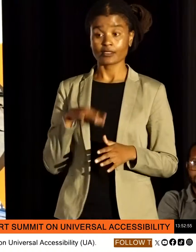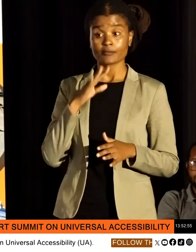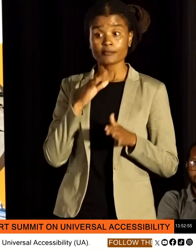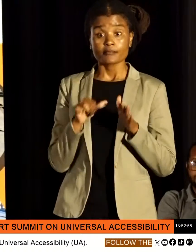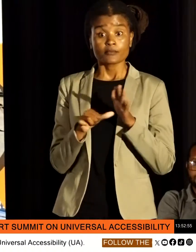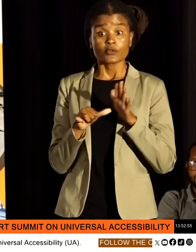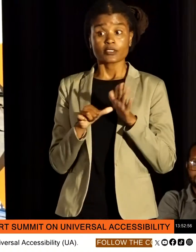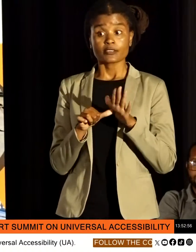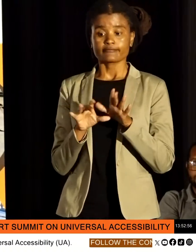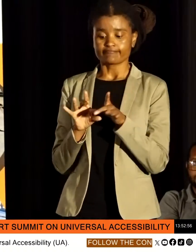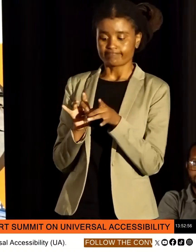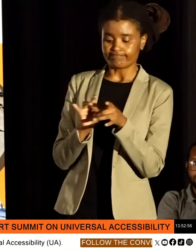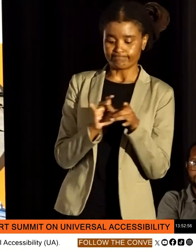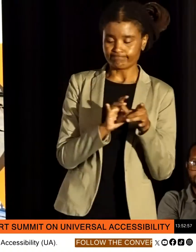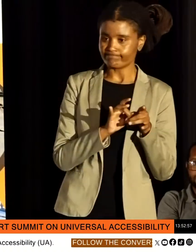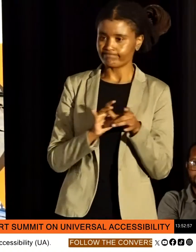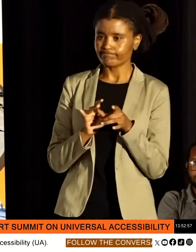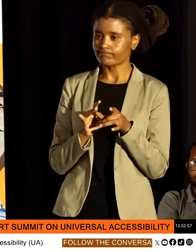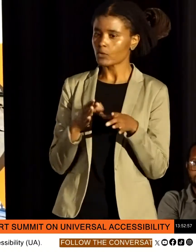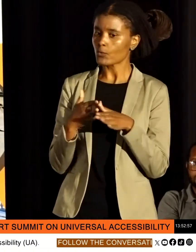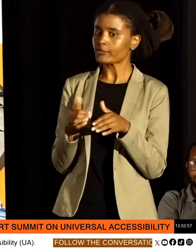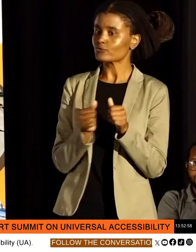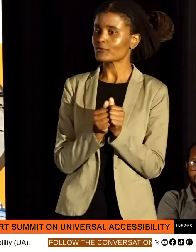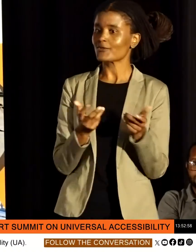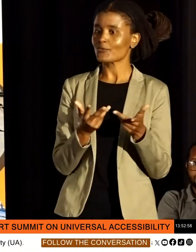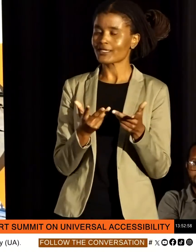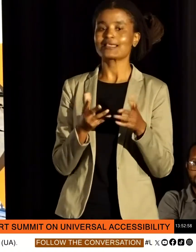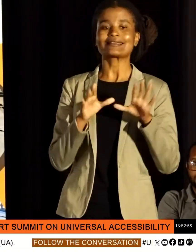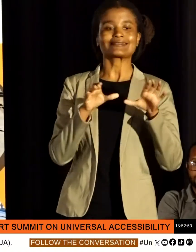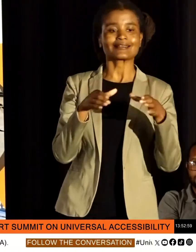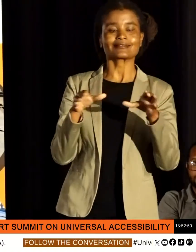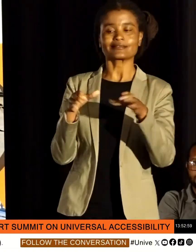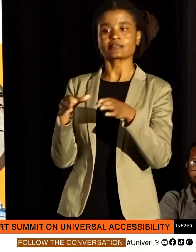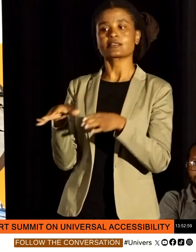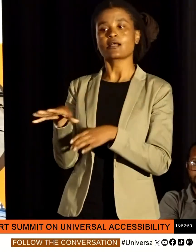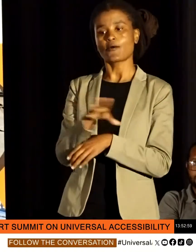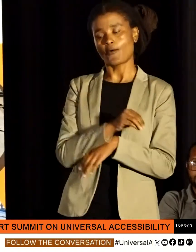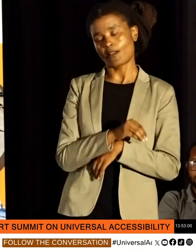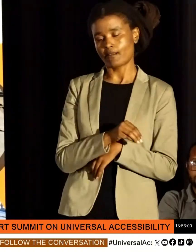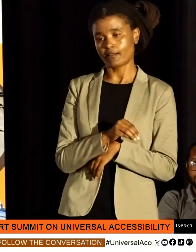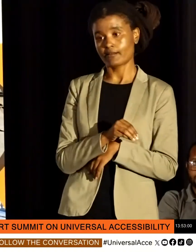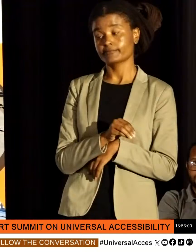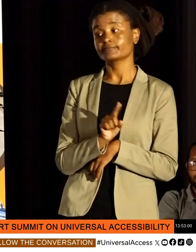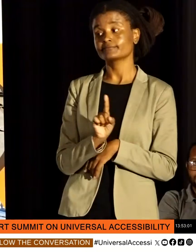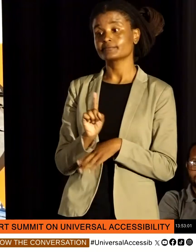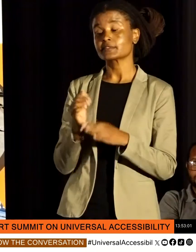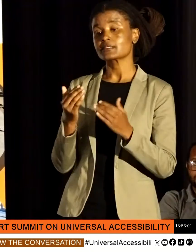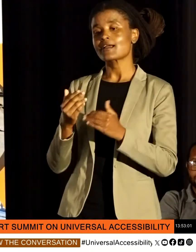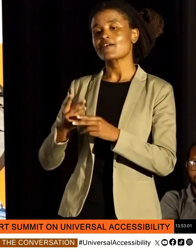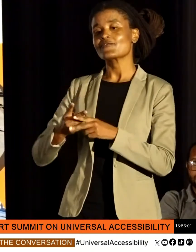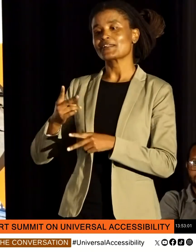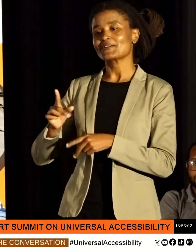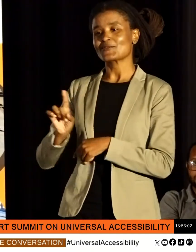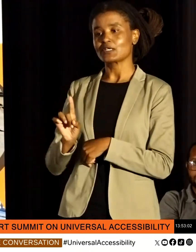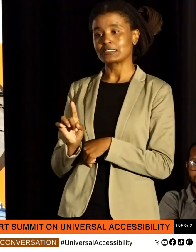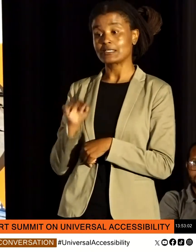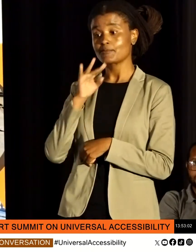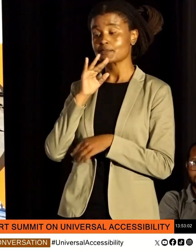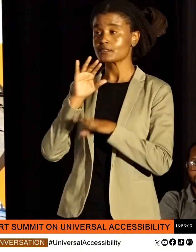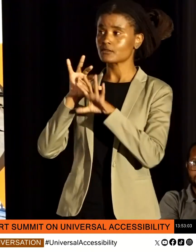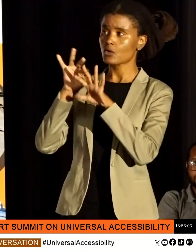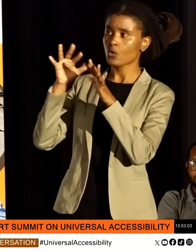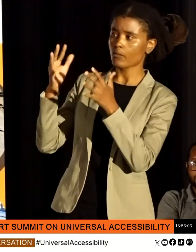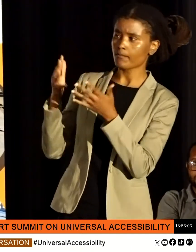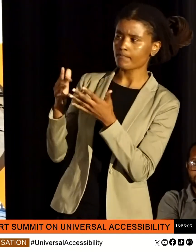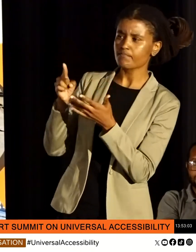and partnerships across all sectors. Finally, let us situate our discussions within the broader global context